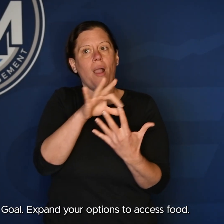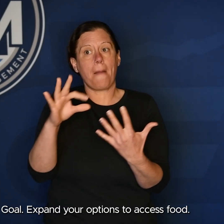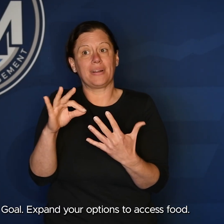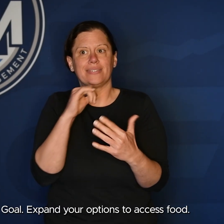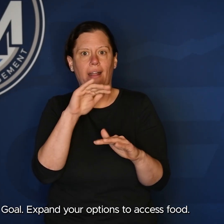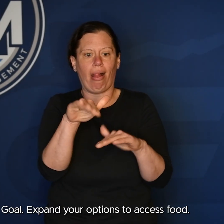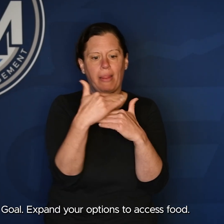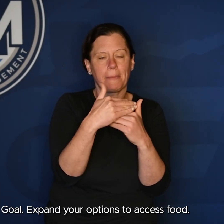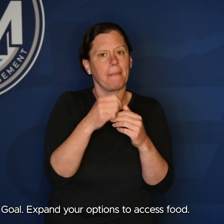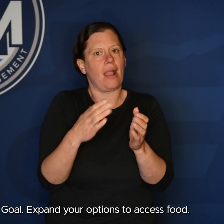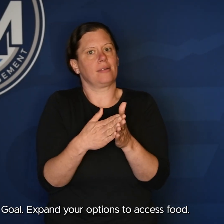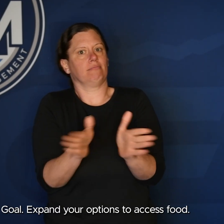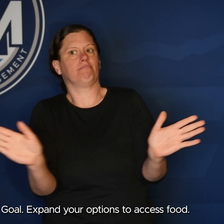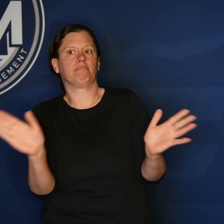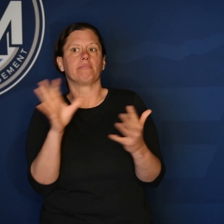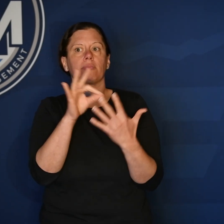to access food.